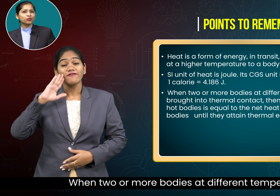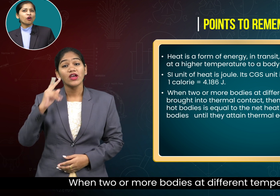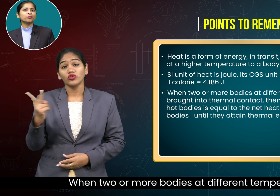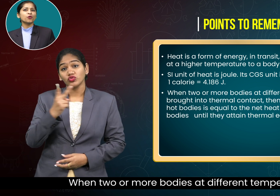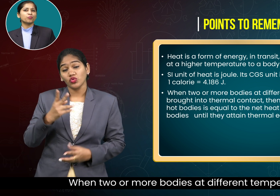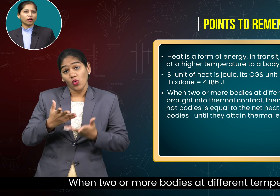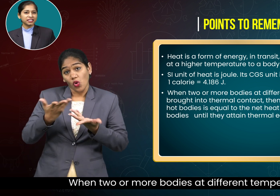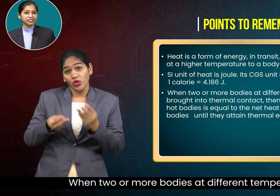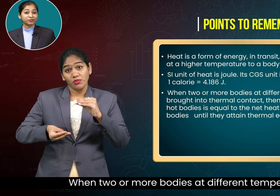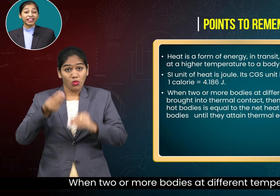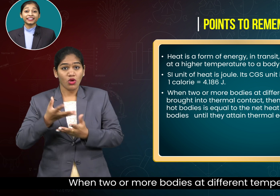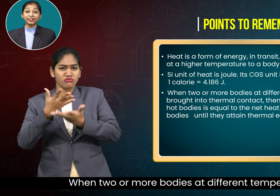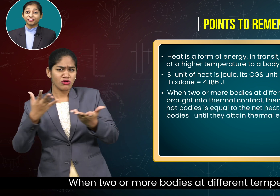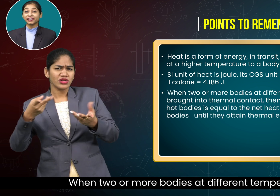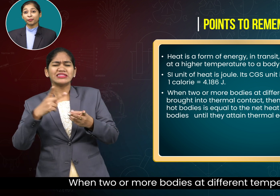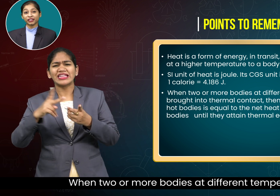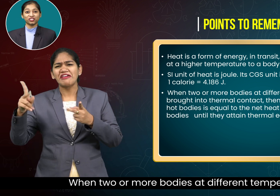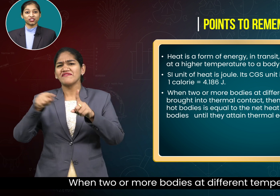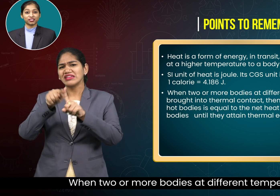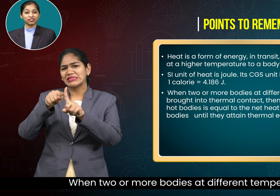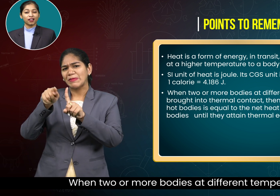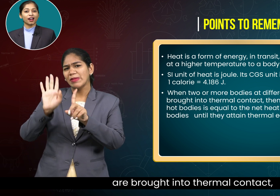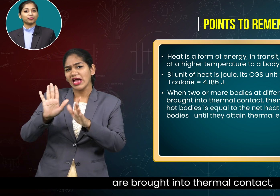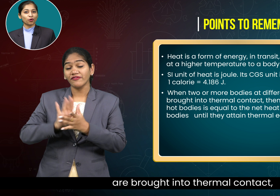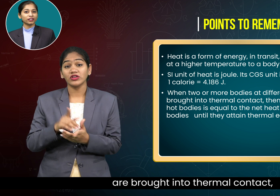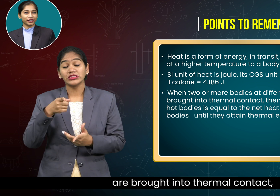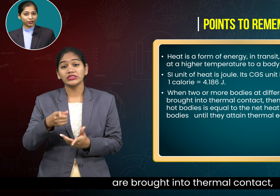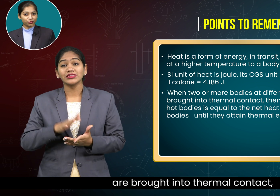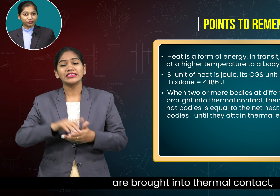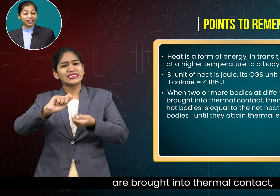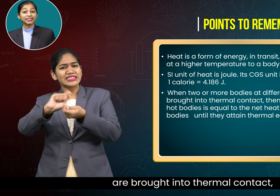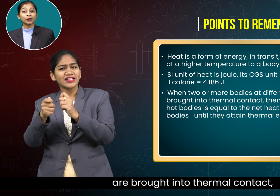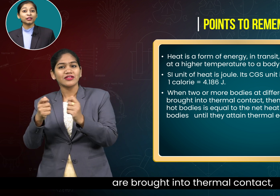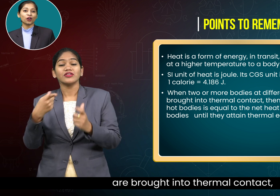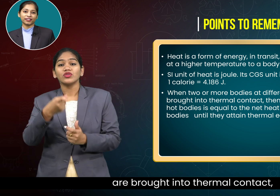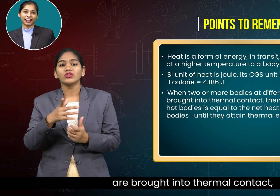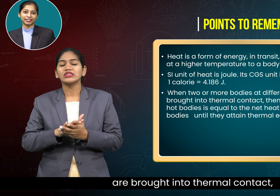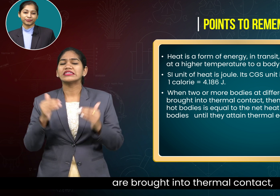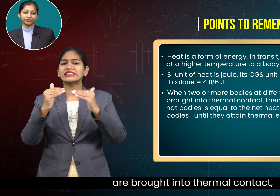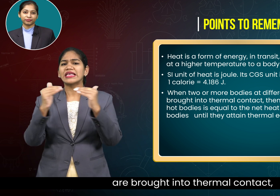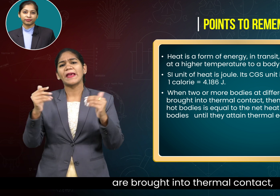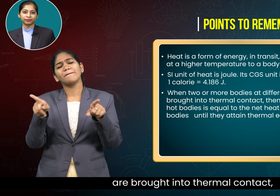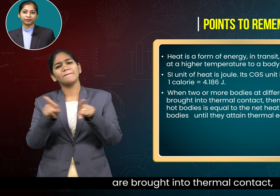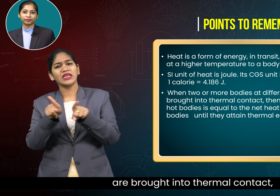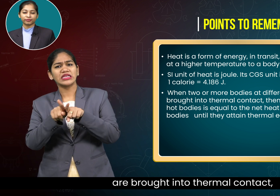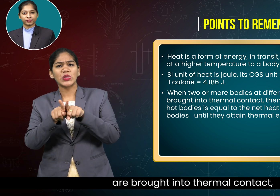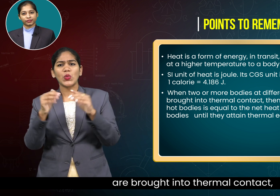When two or more bodies at different temperatures are brought into thermal contact,